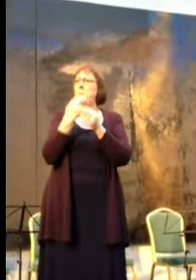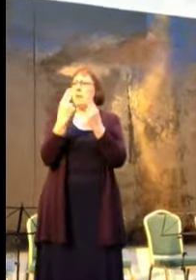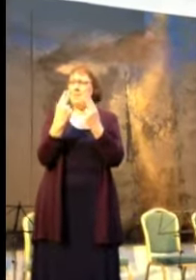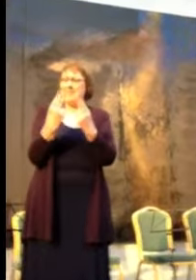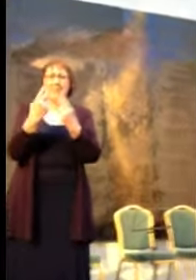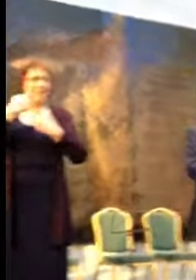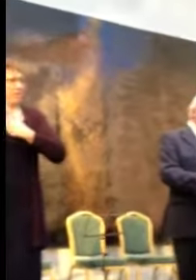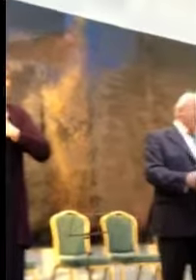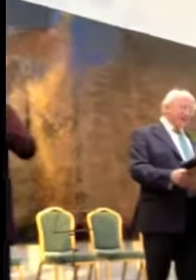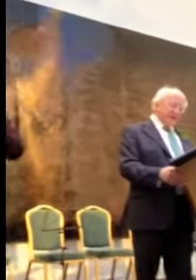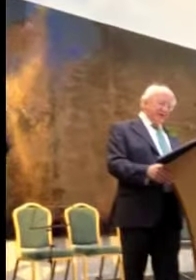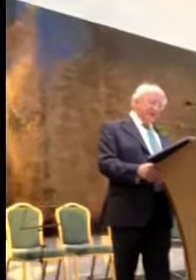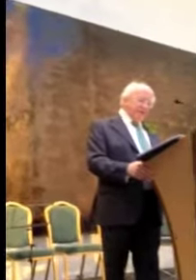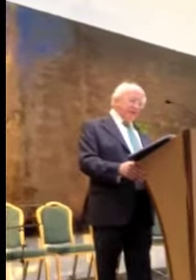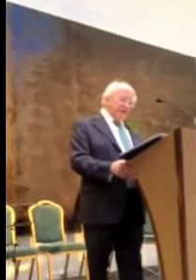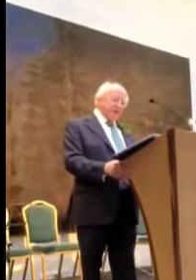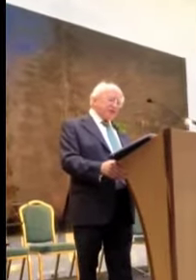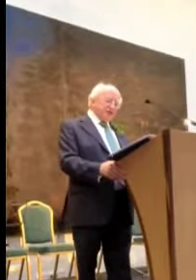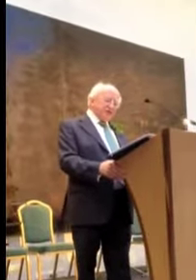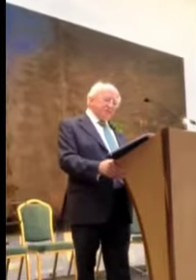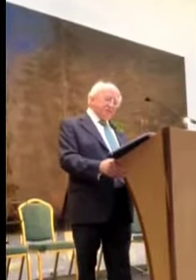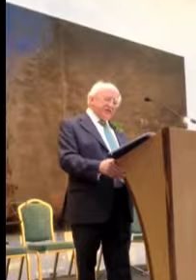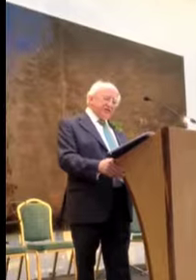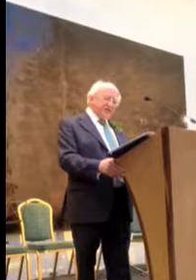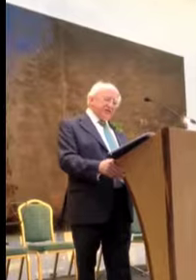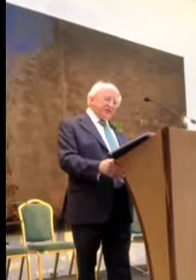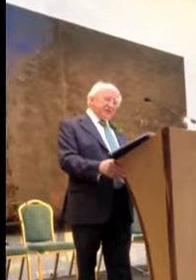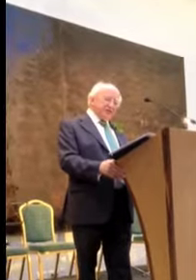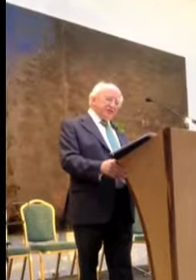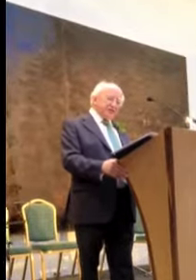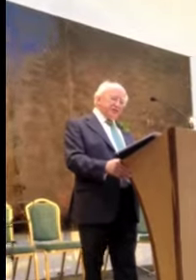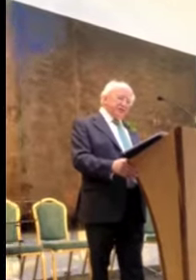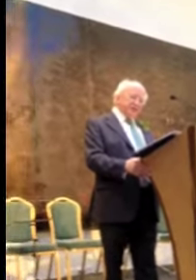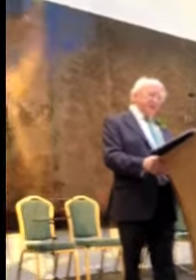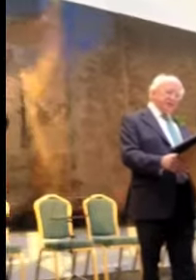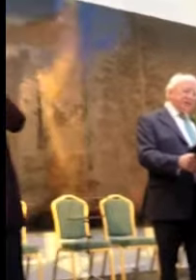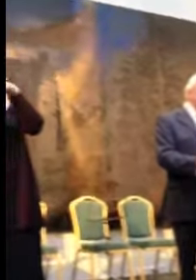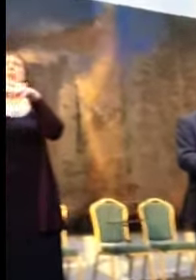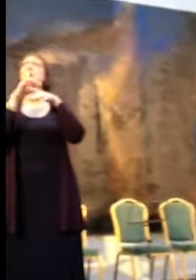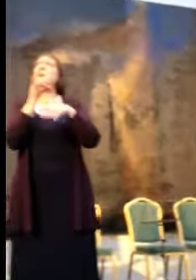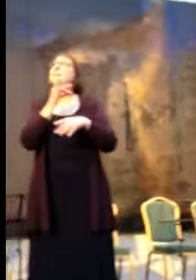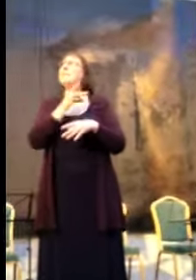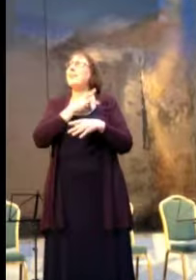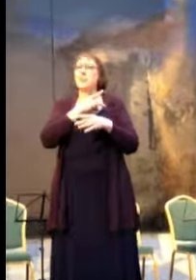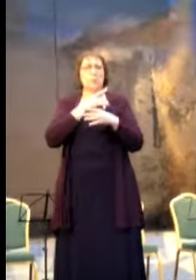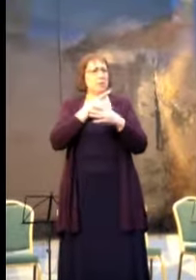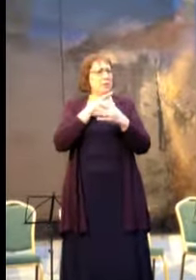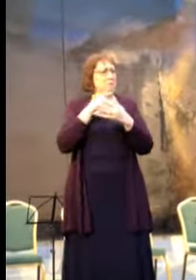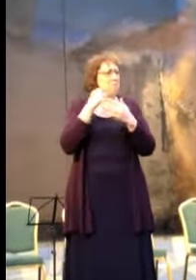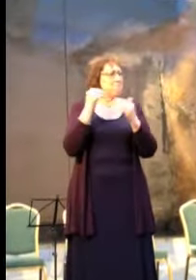us having our own Ashley, our dream of a better, kinder, fairer, shared world.